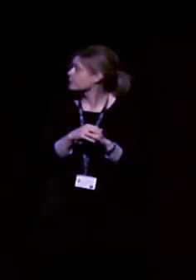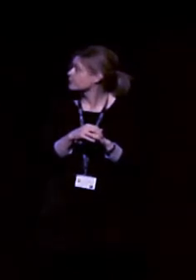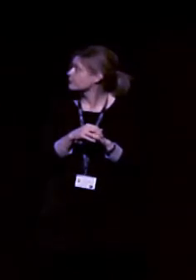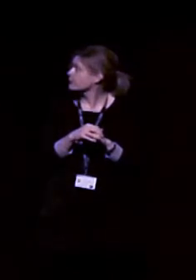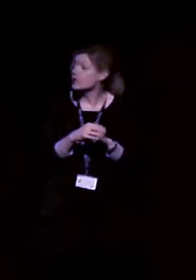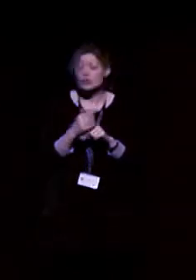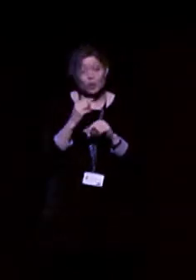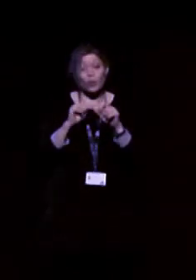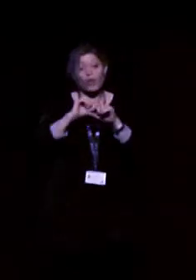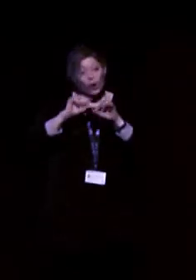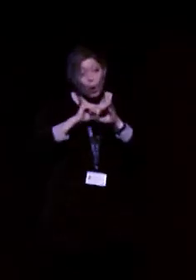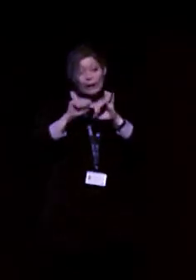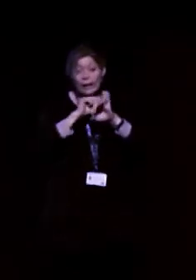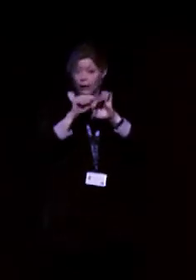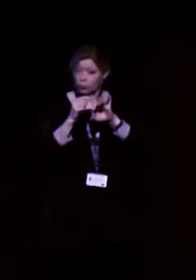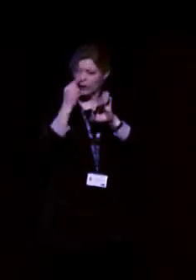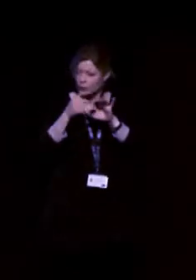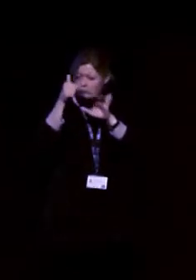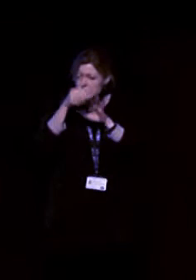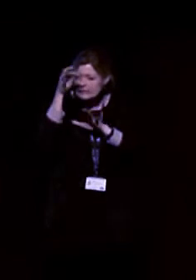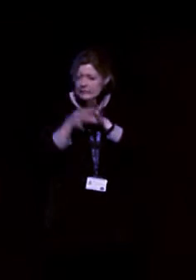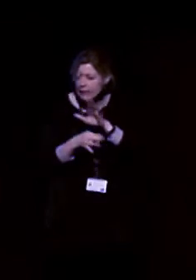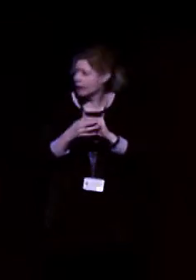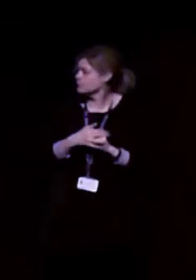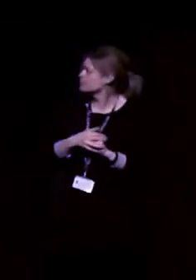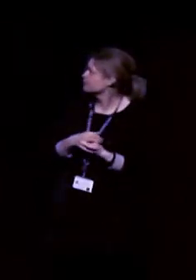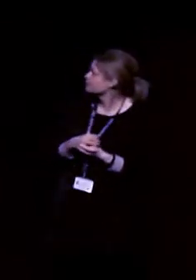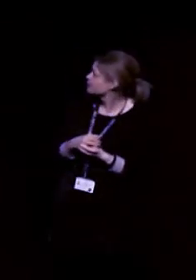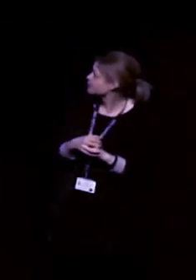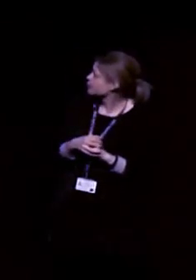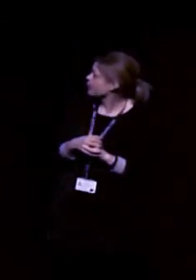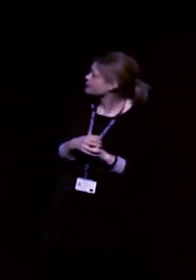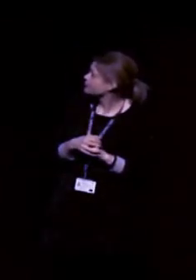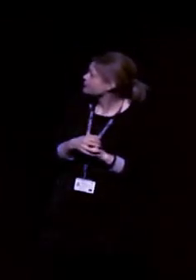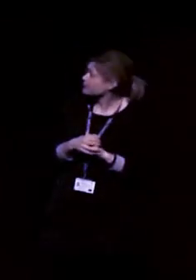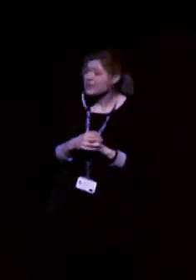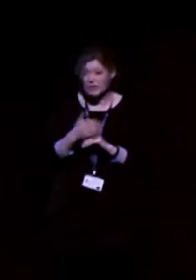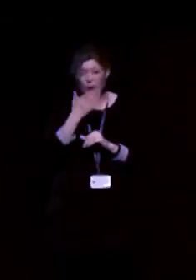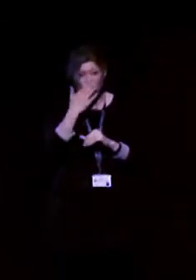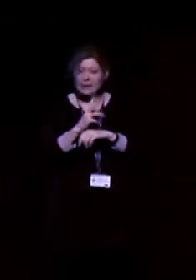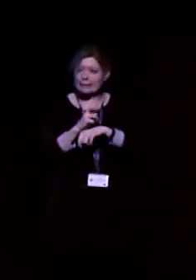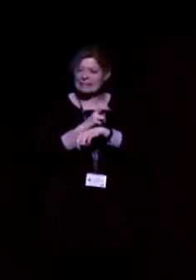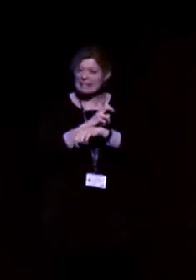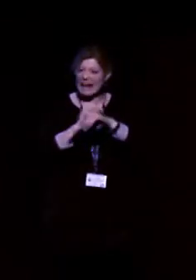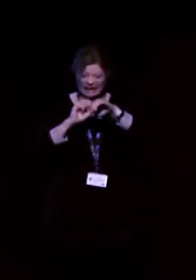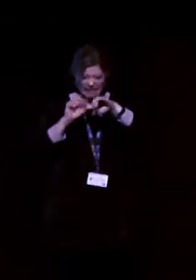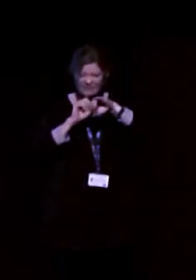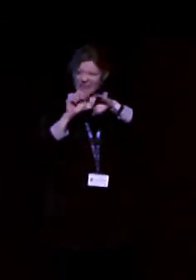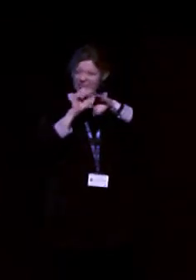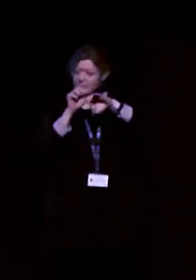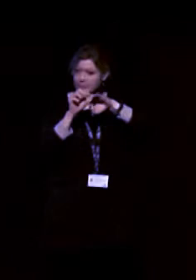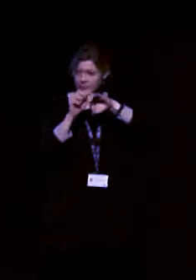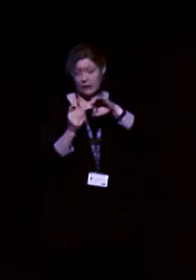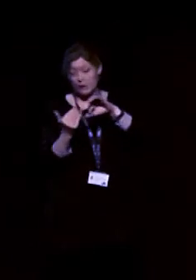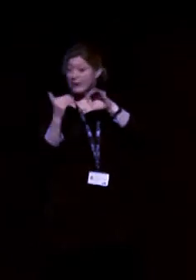cochlea in more detail, one has there's essentially a rolled-up snail shell. Within the